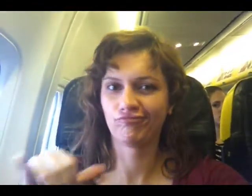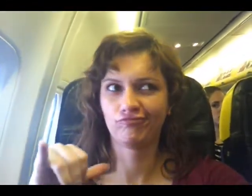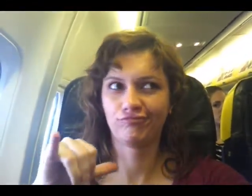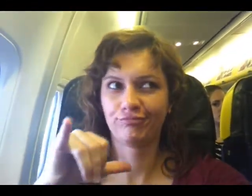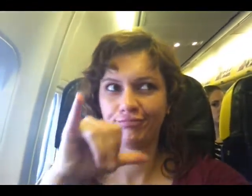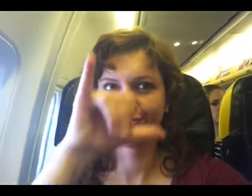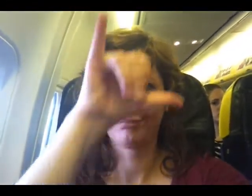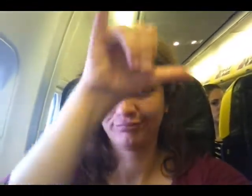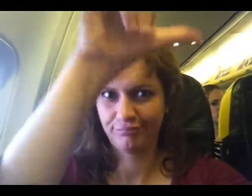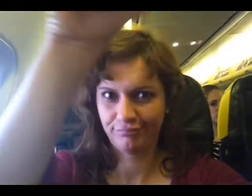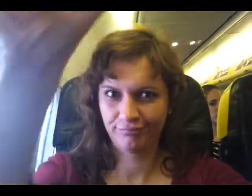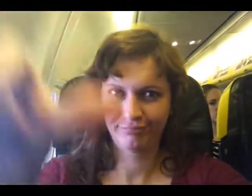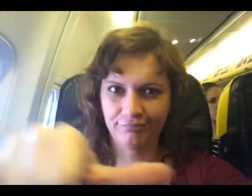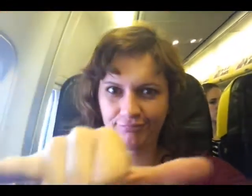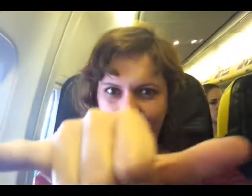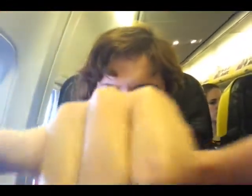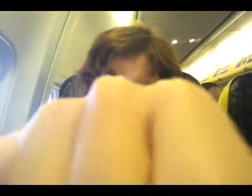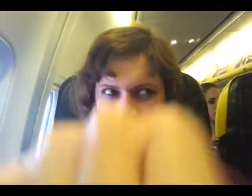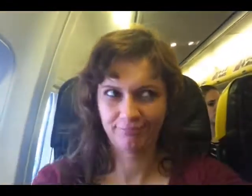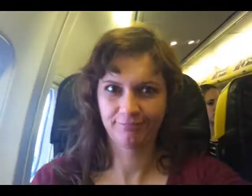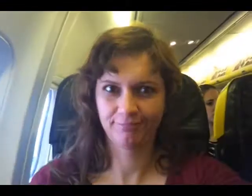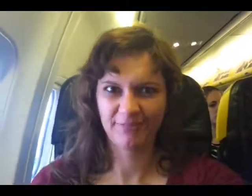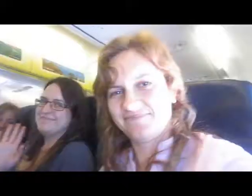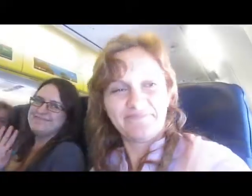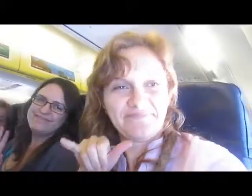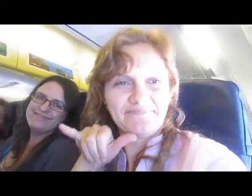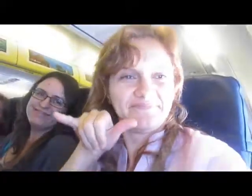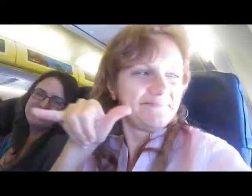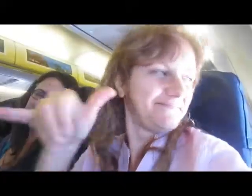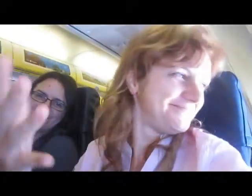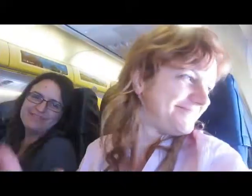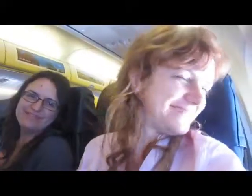while the chemical point house and off to safety field.